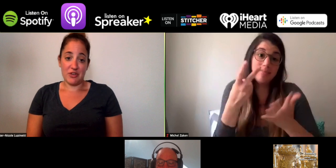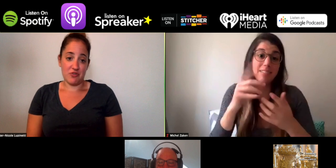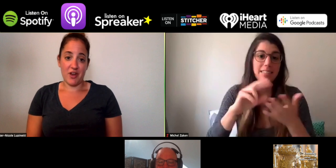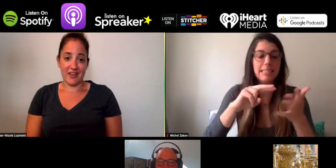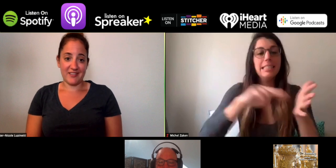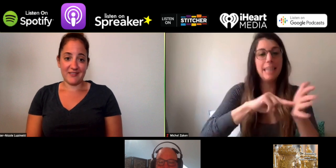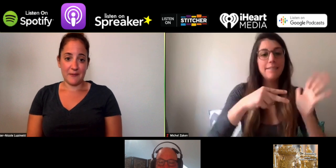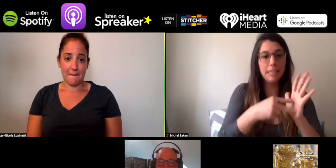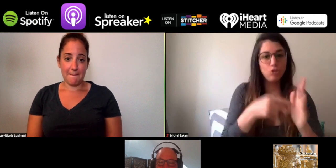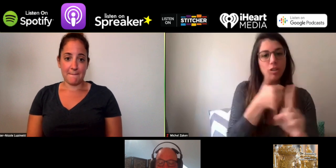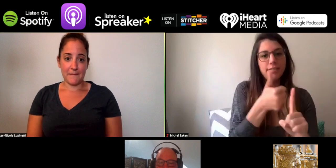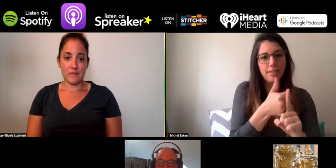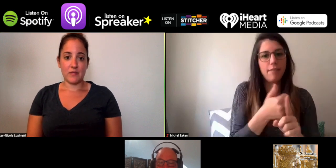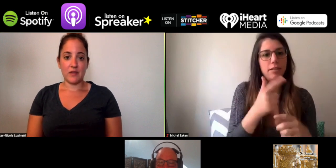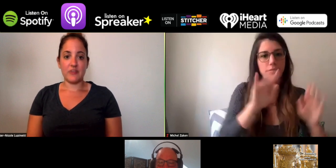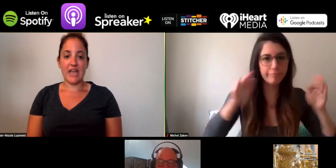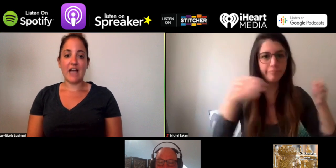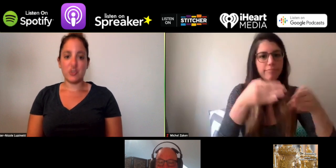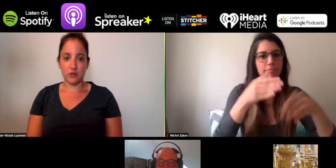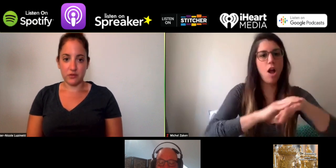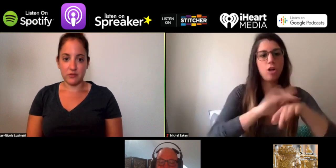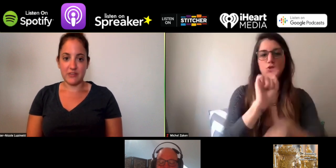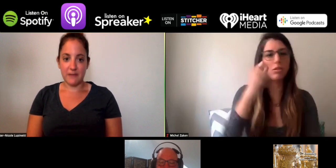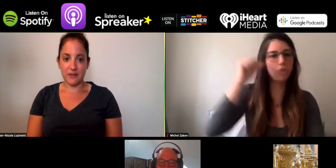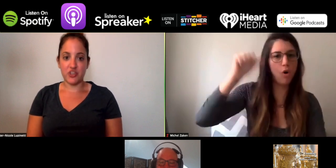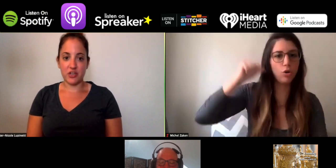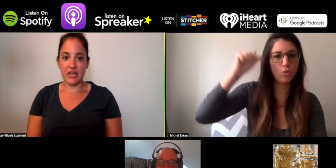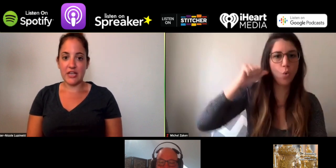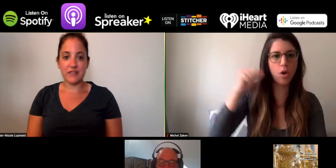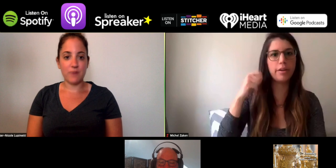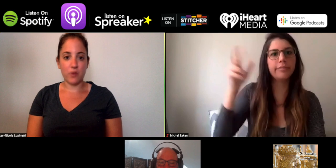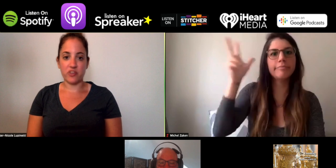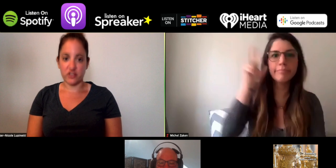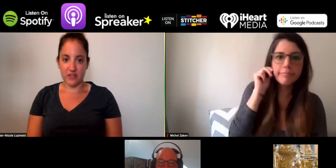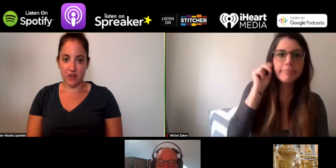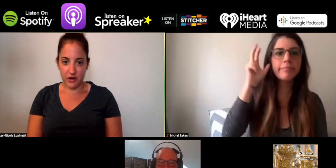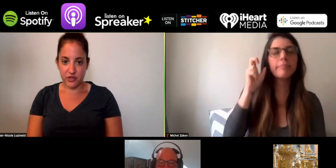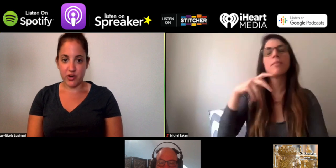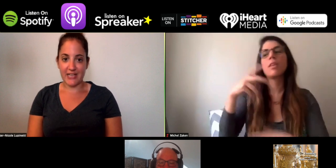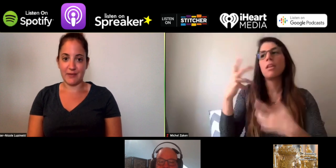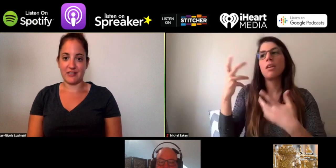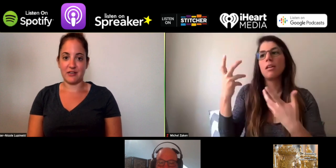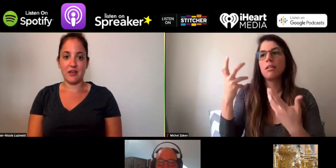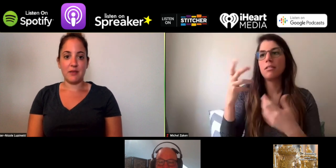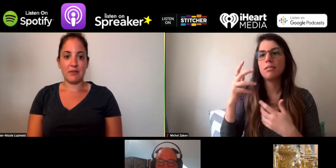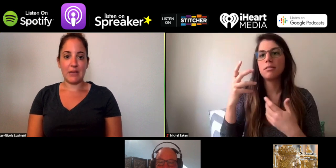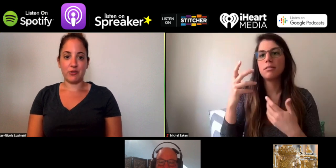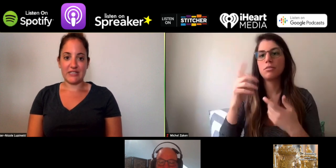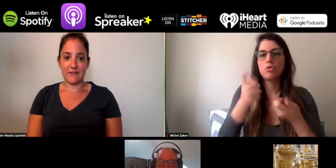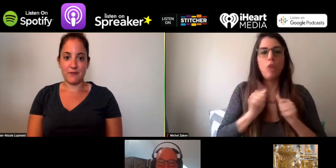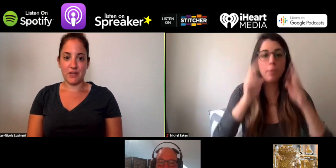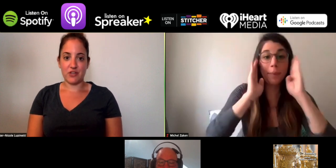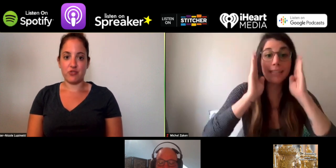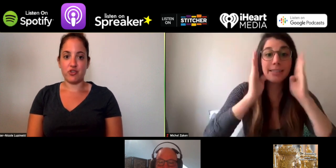Yeah. I mean, you're right. The actual definition is focused just on the auditory aspect and being able